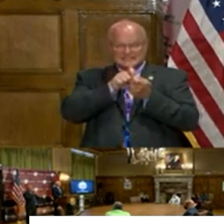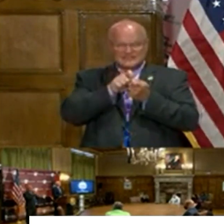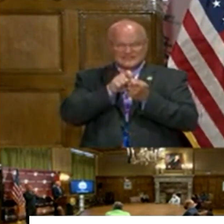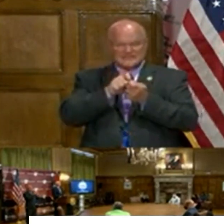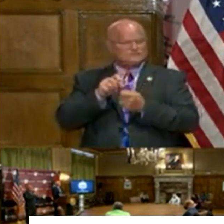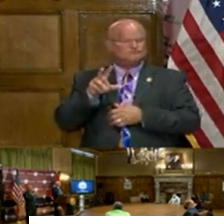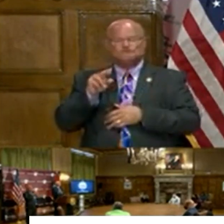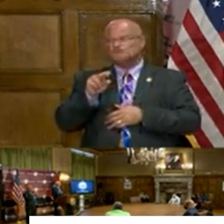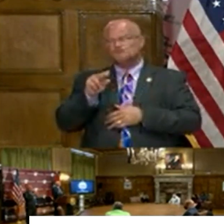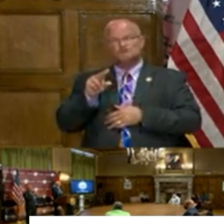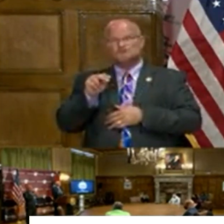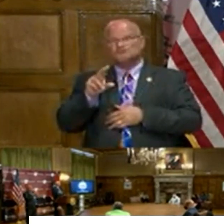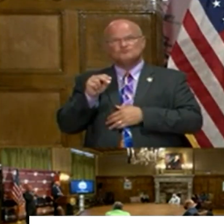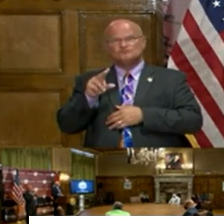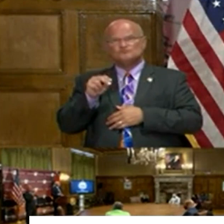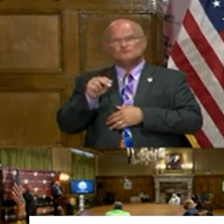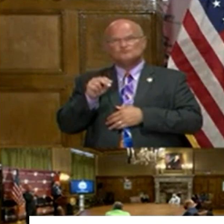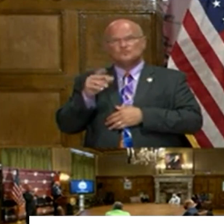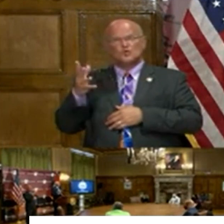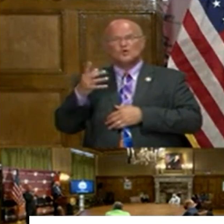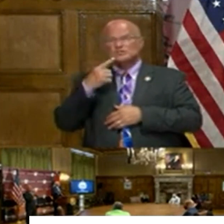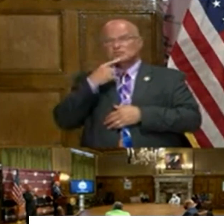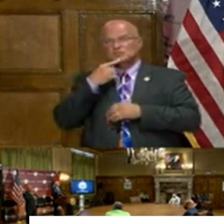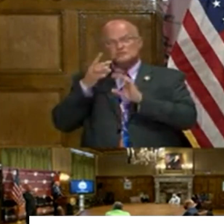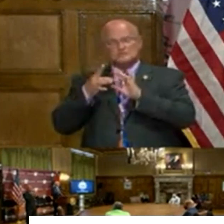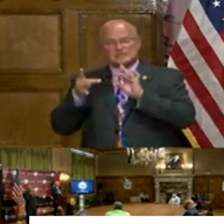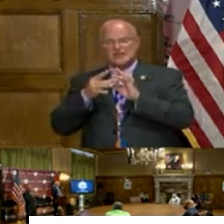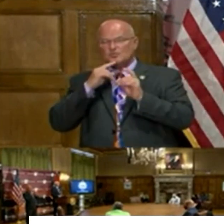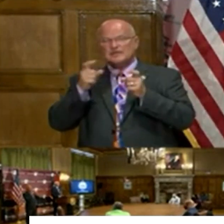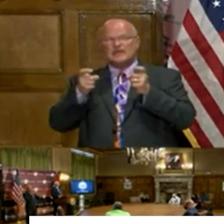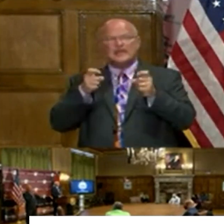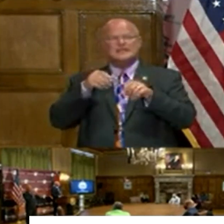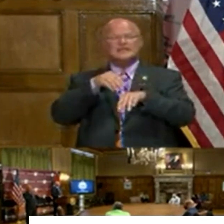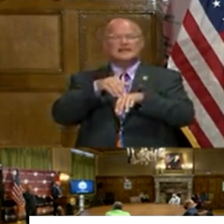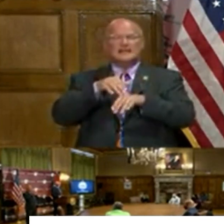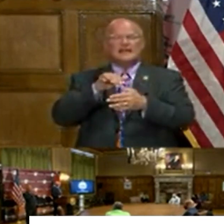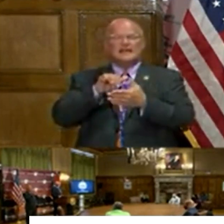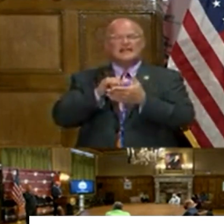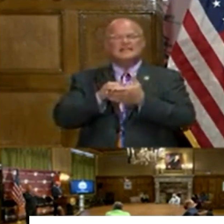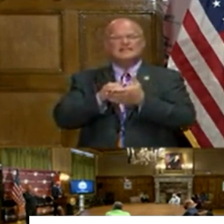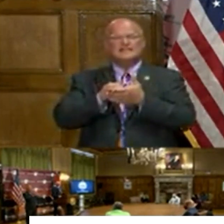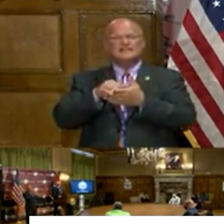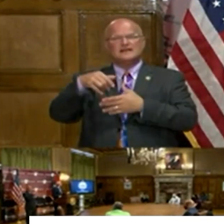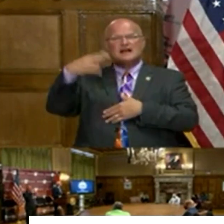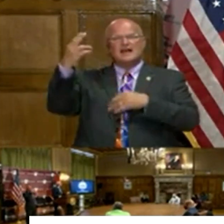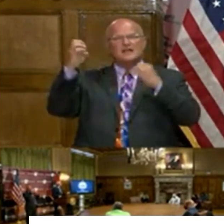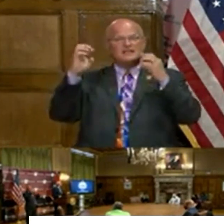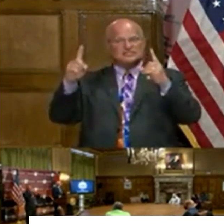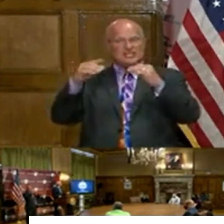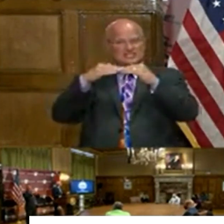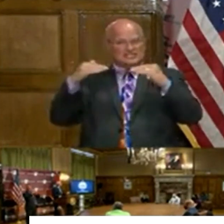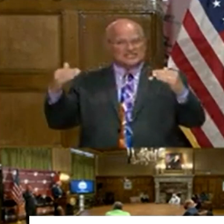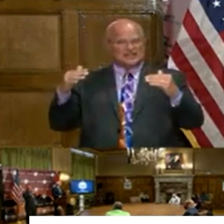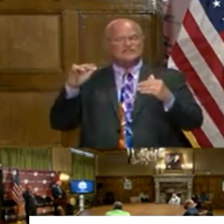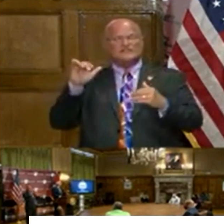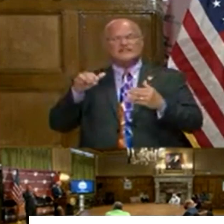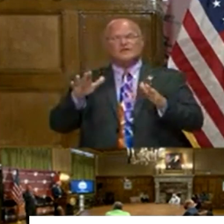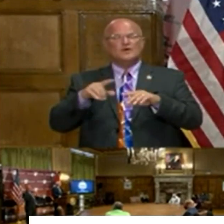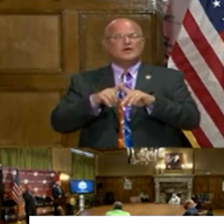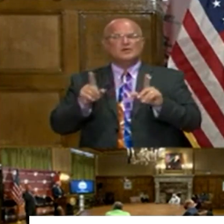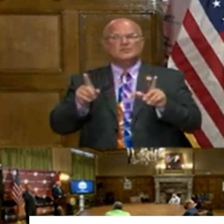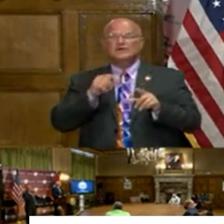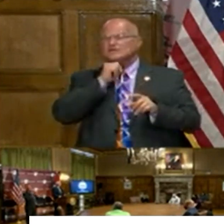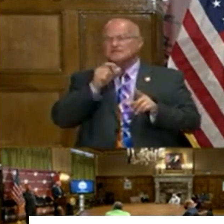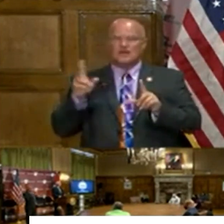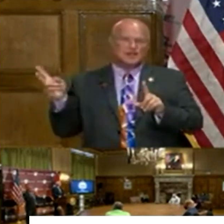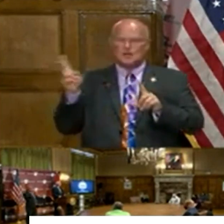specifically, no, that will be what you recited will be handled at the higher education level in that way, but